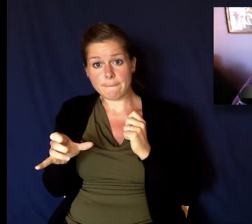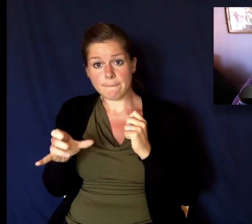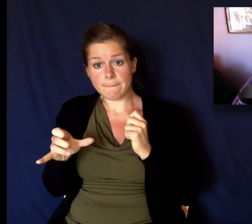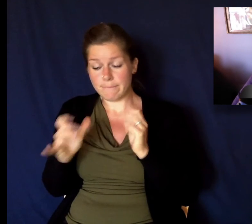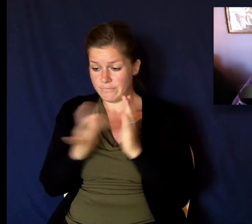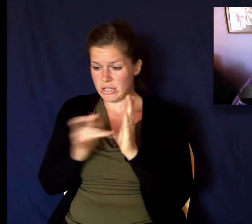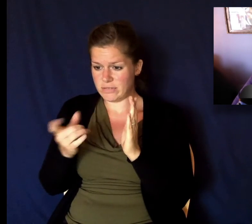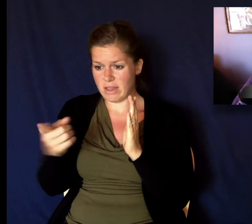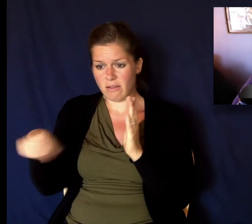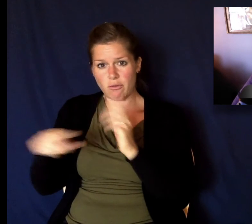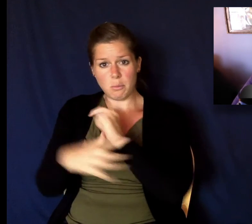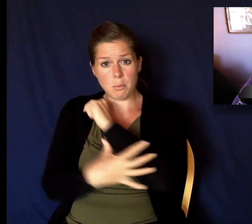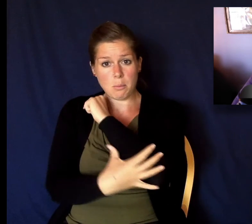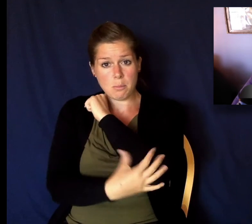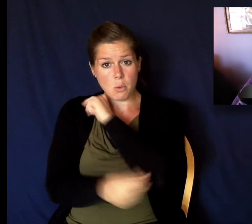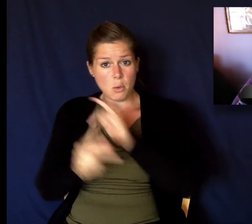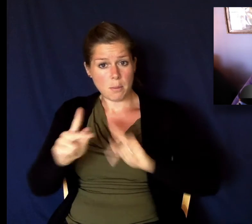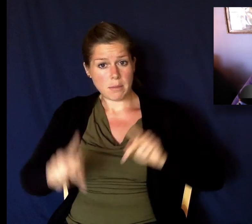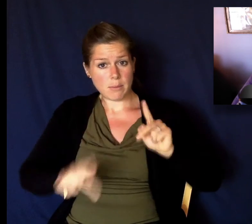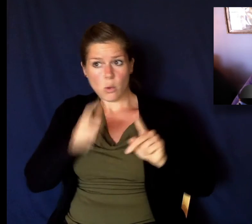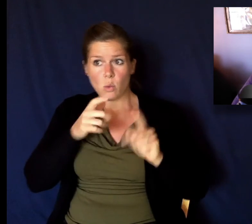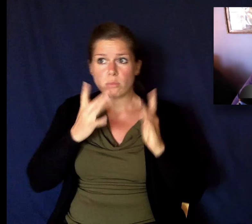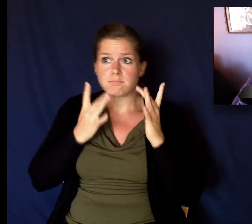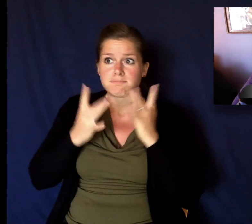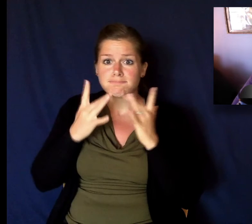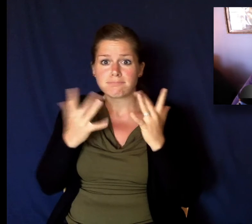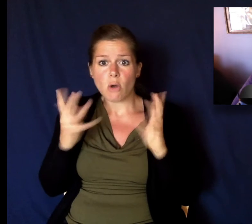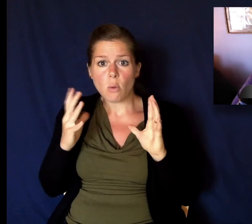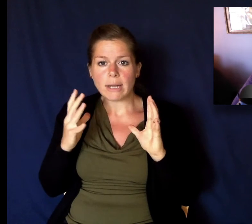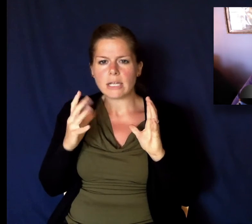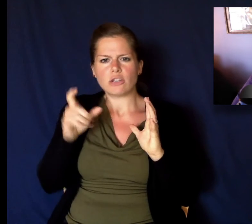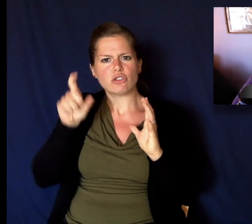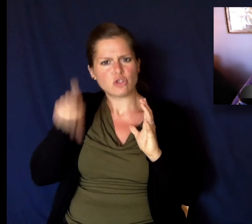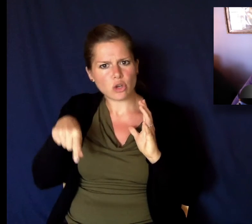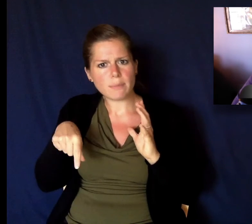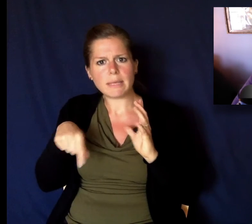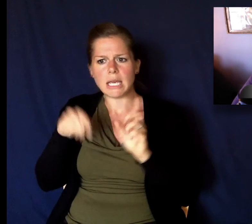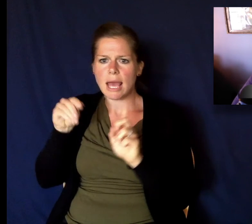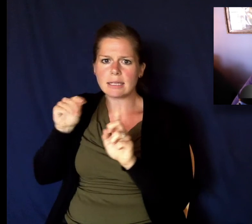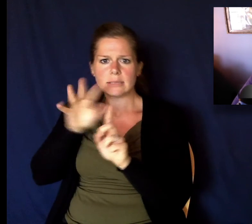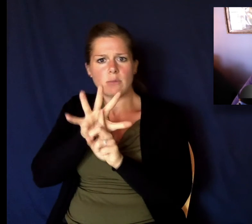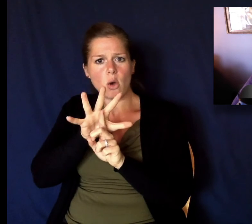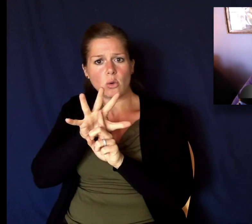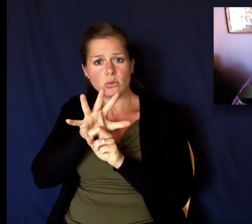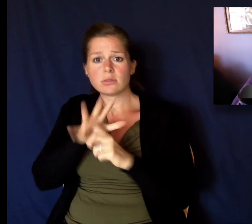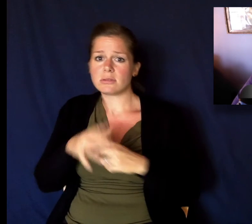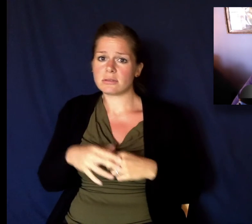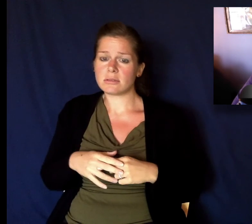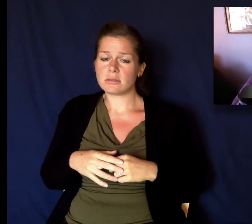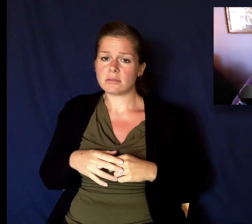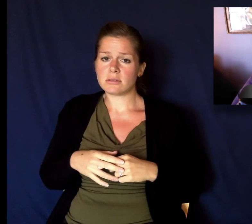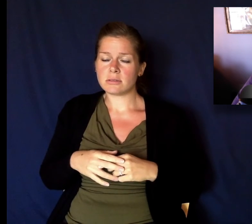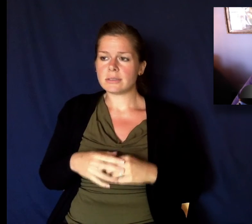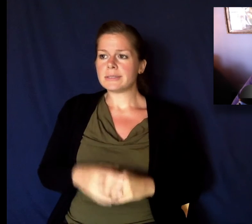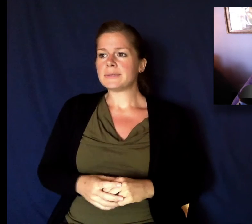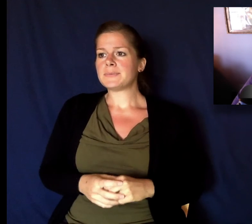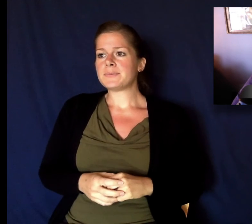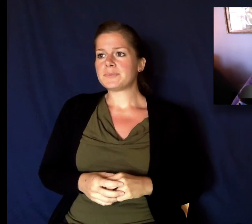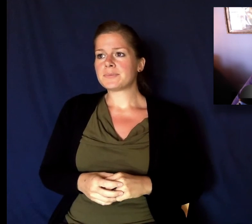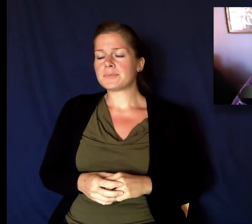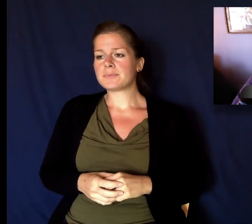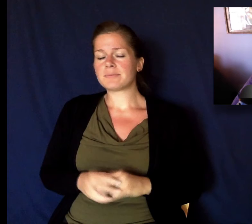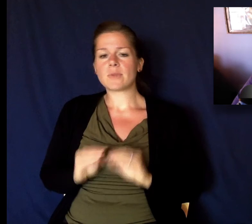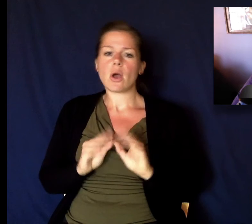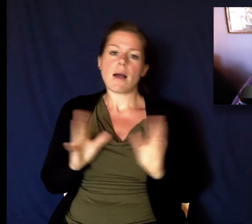poor people and devours the most vulnerable should be rejected, should be called out, and should be